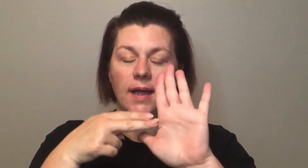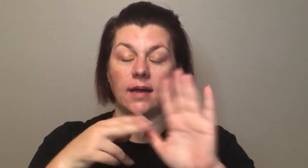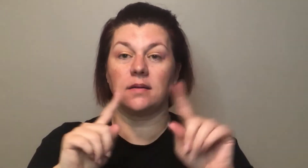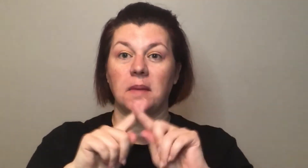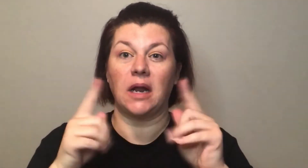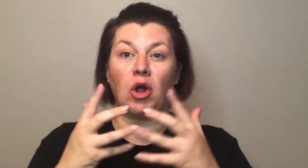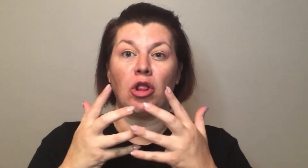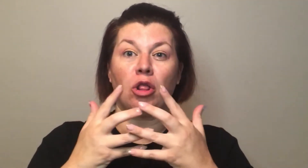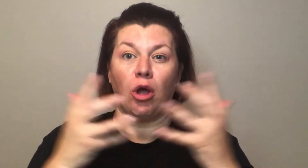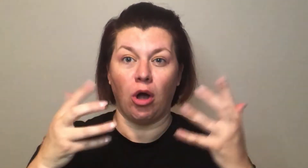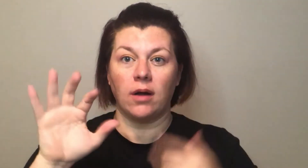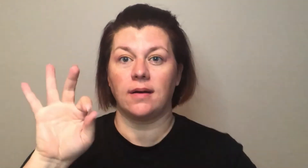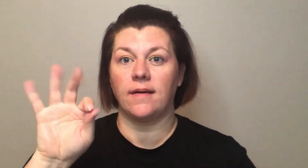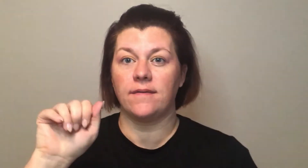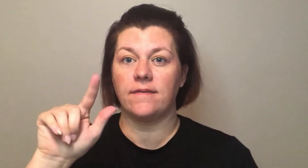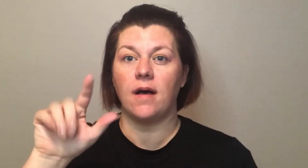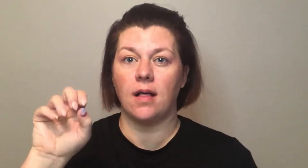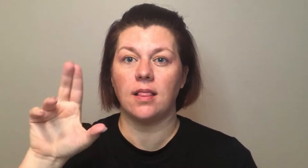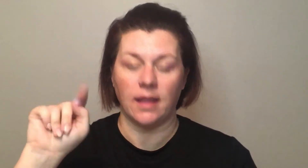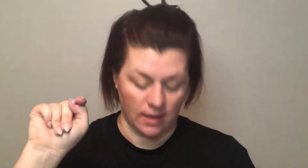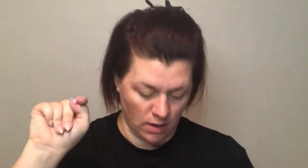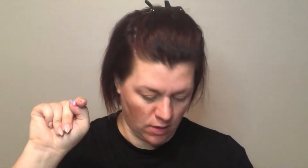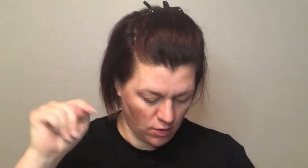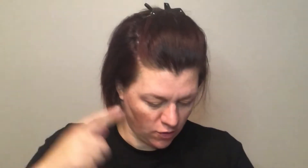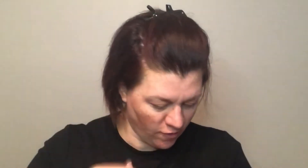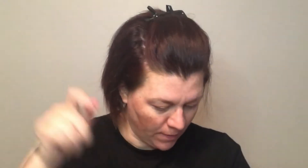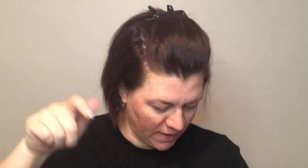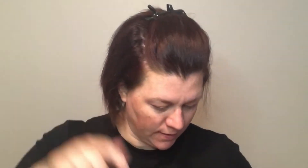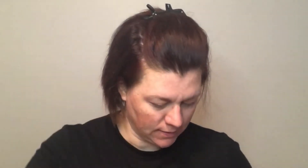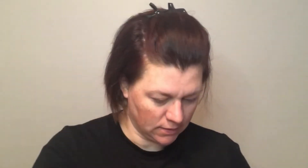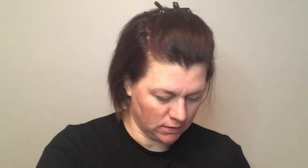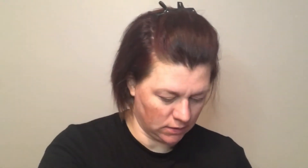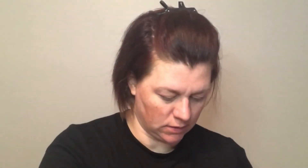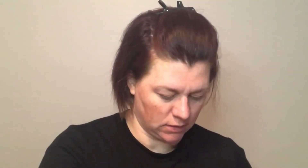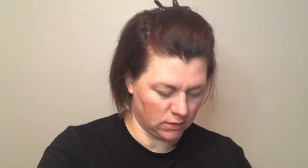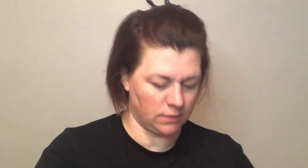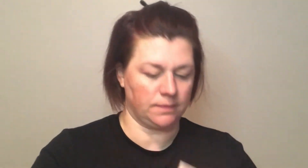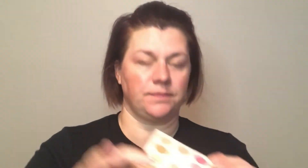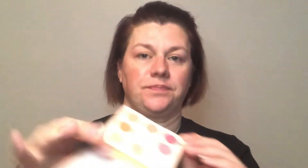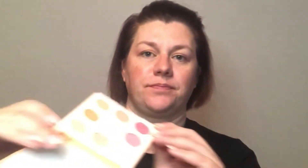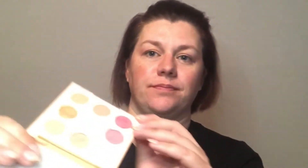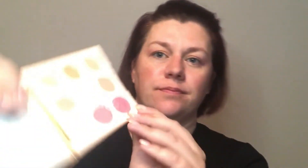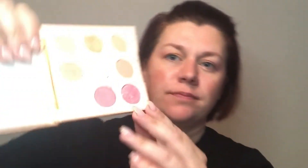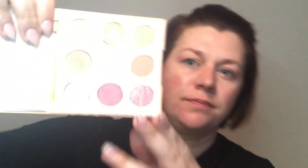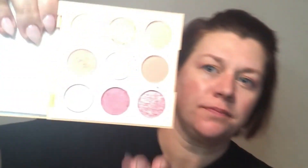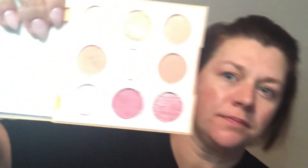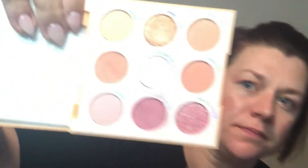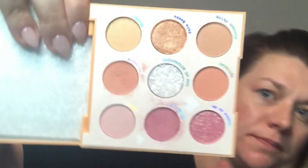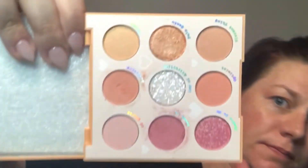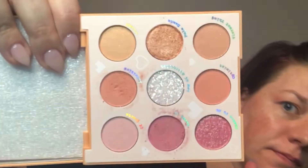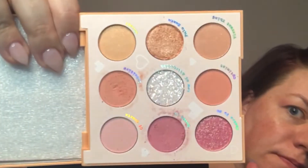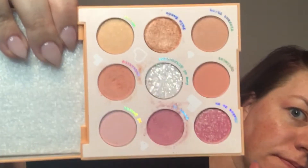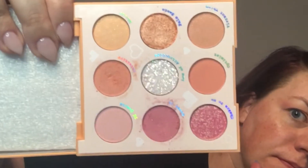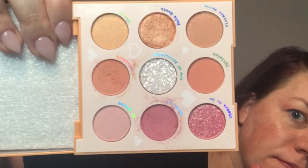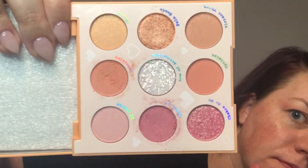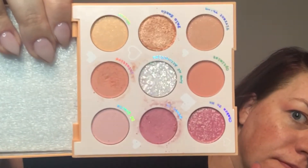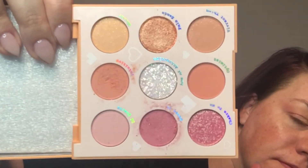the Colourpop brand, but this specific palette did have a lot of fallout. Like I showed you before, let me show you some more here.